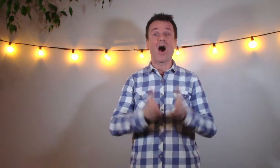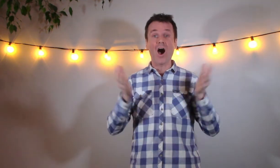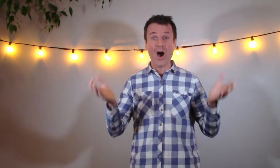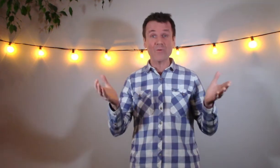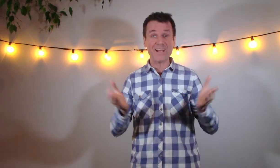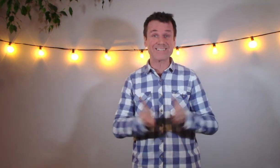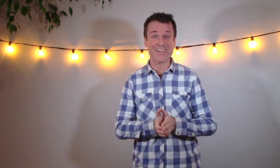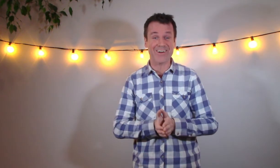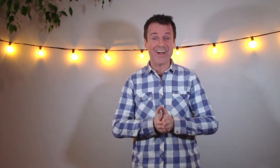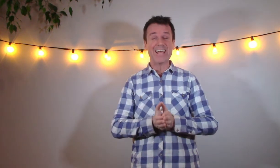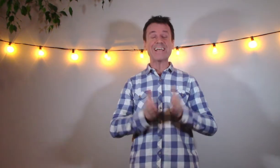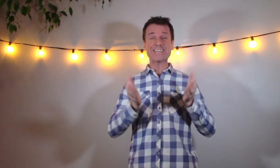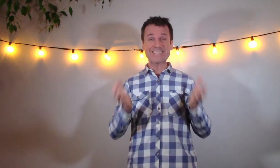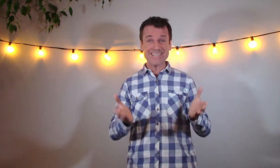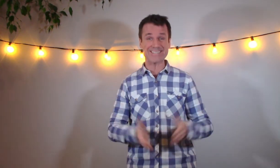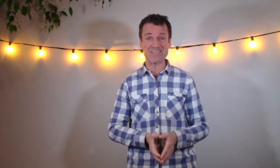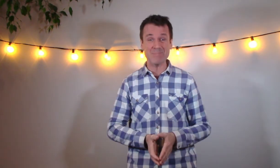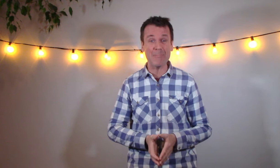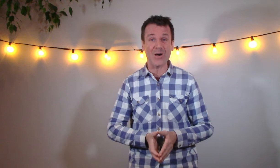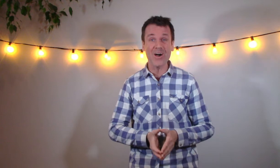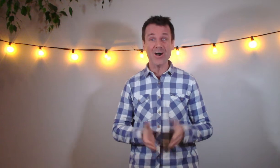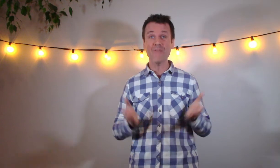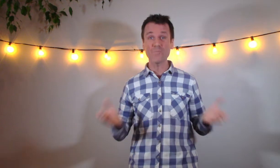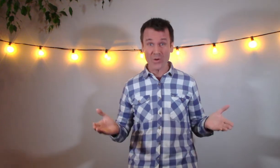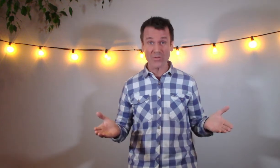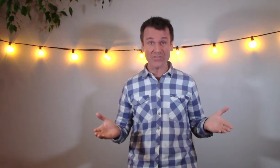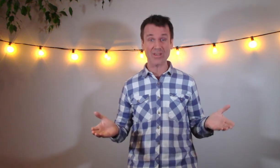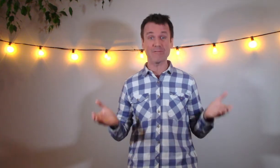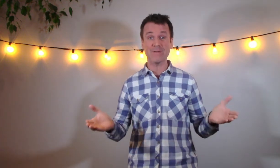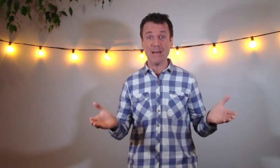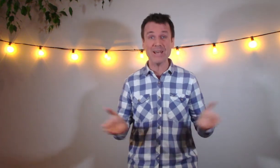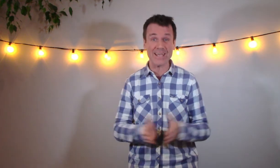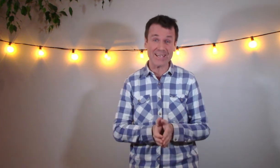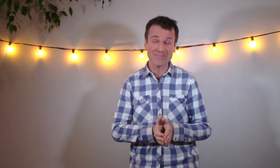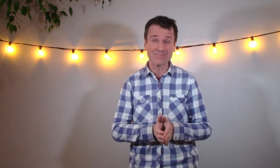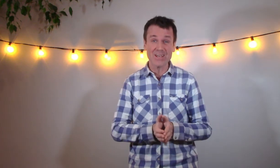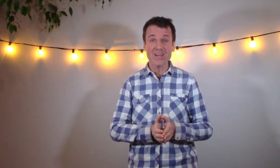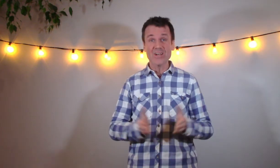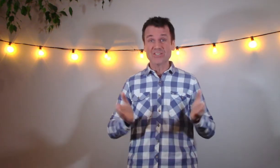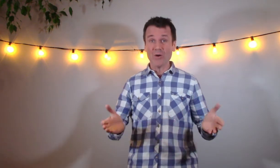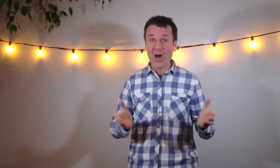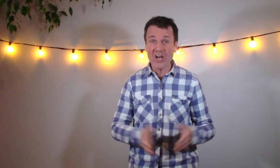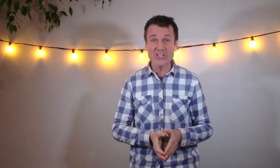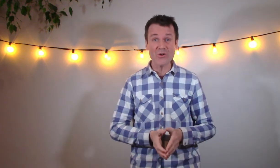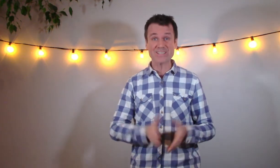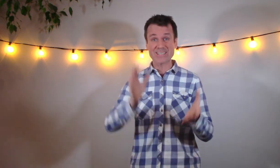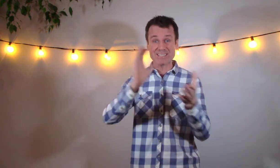our rescuer, is a distant member of Ruth's family. So her choice to